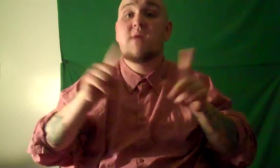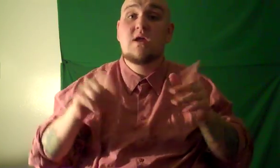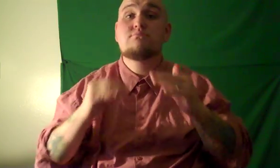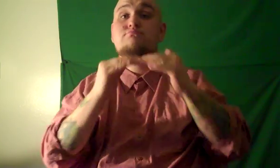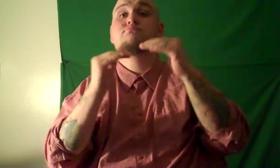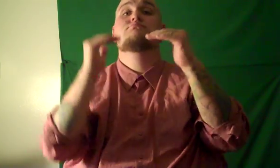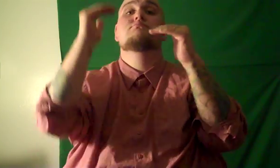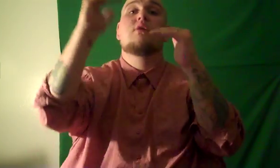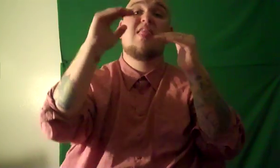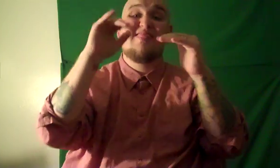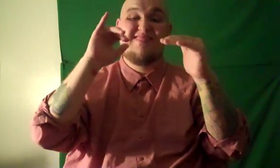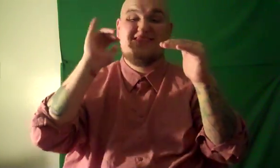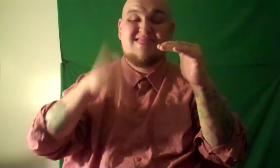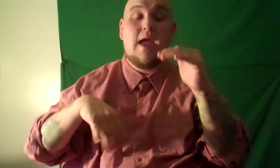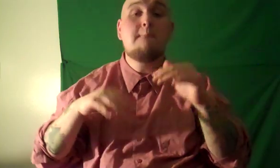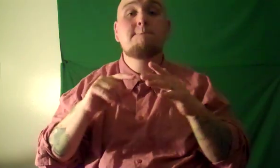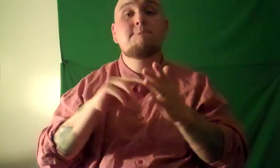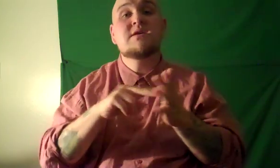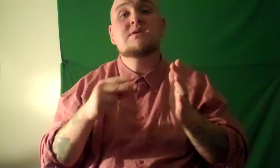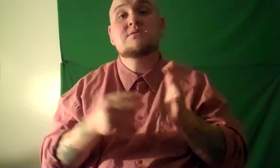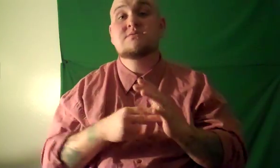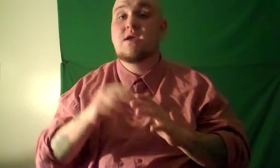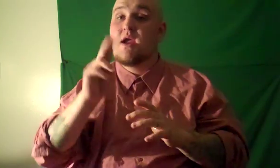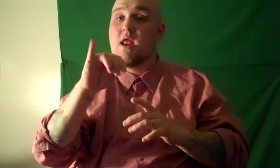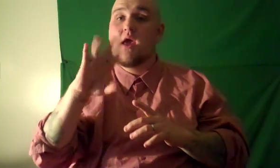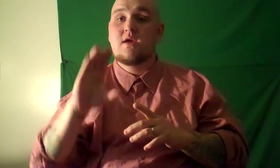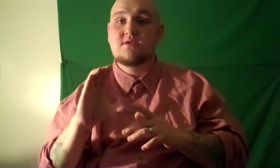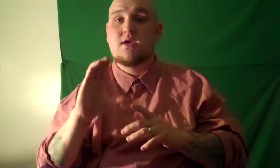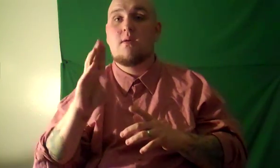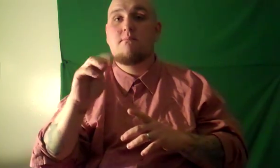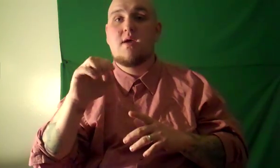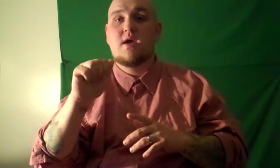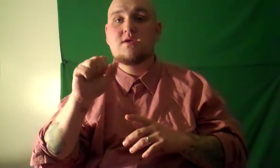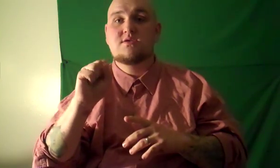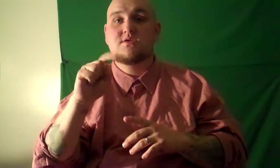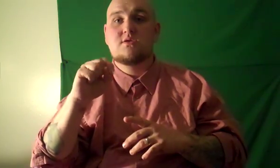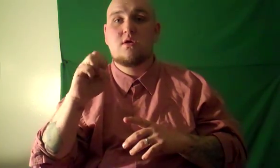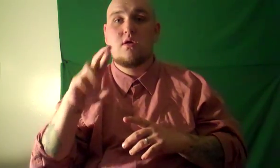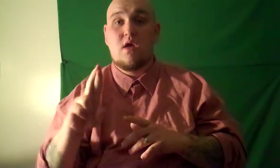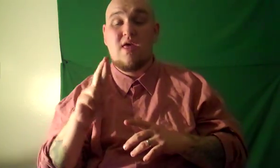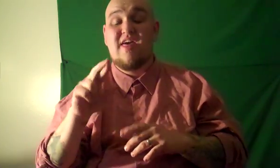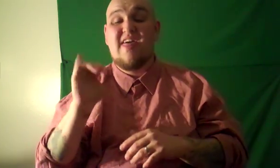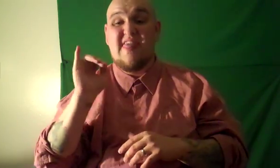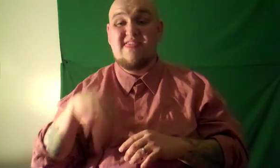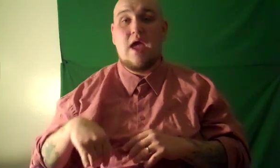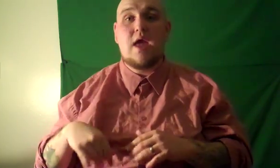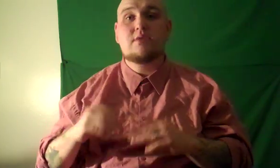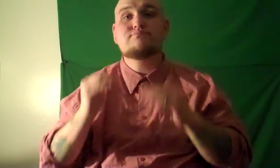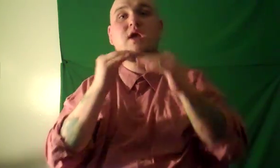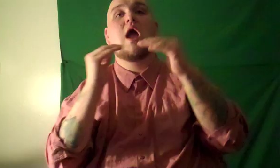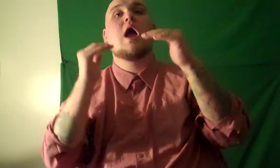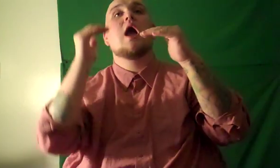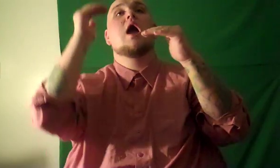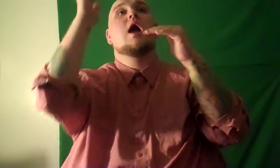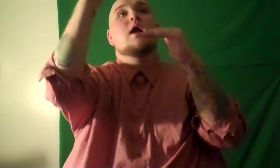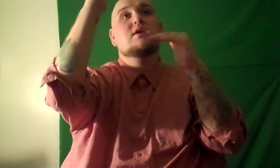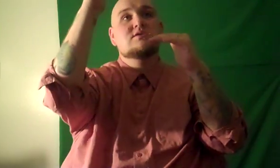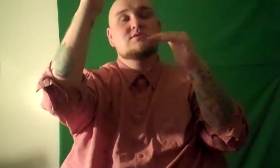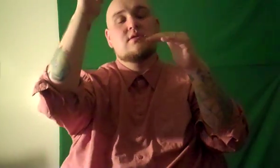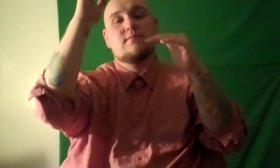NIC Master, which would be, at the moment, the highest level of certification available to interpreters here